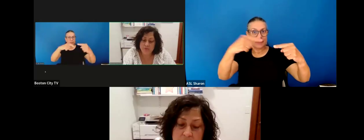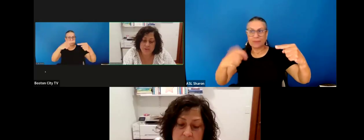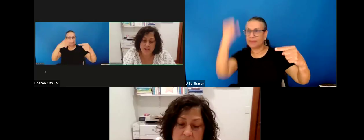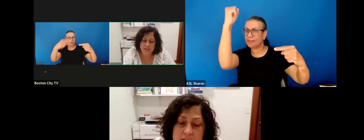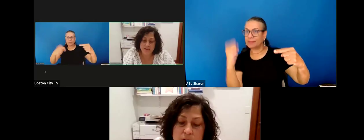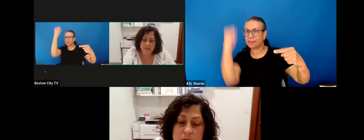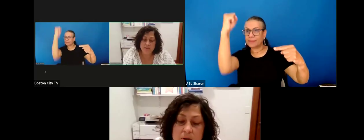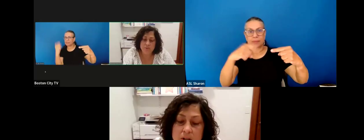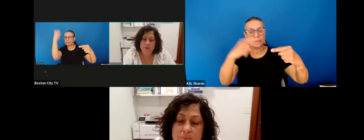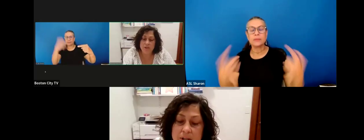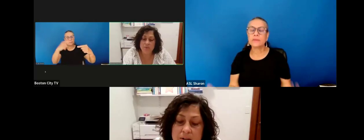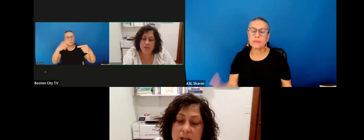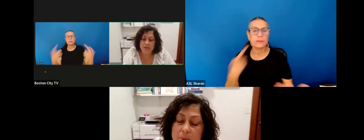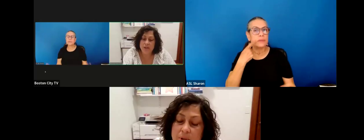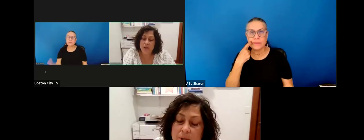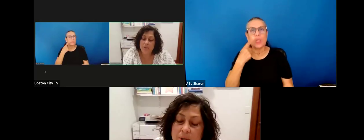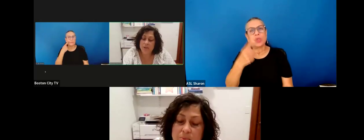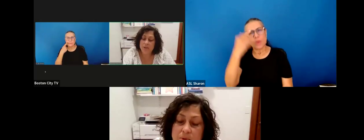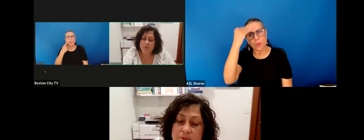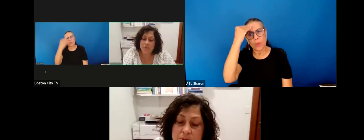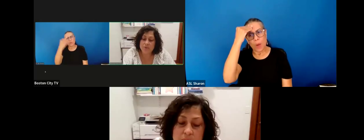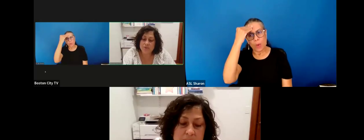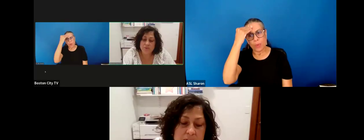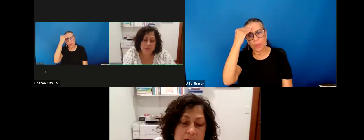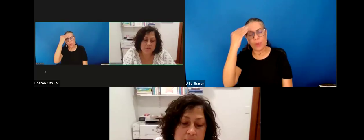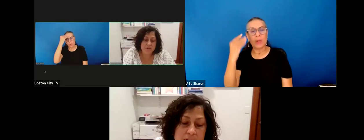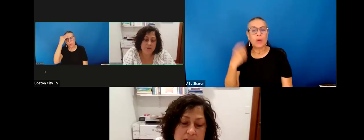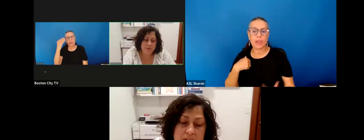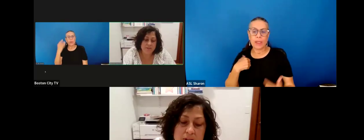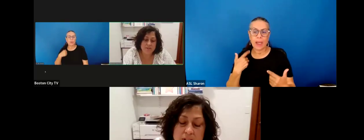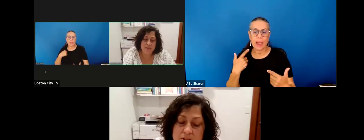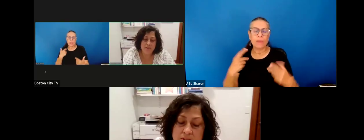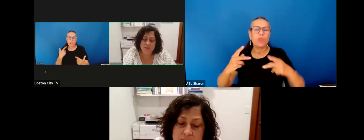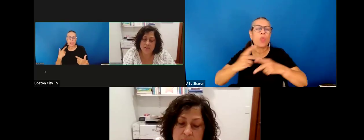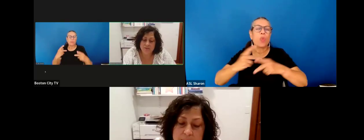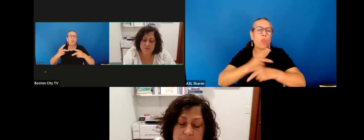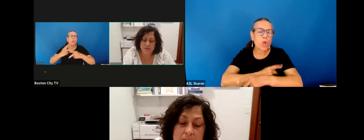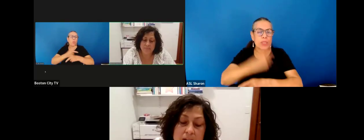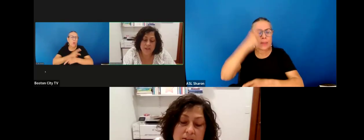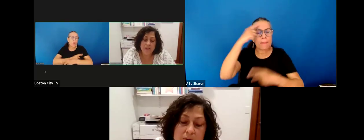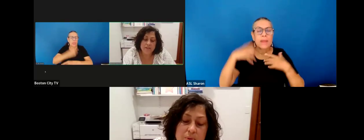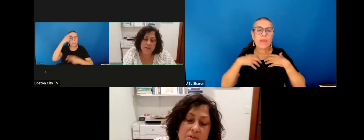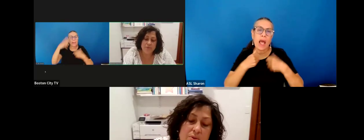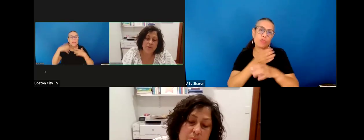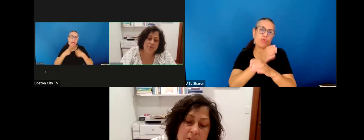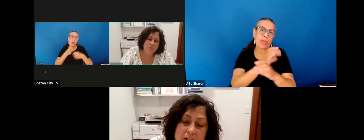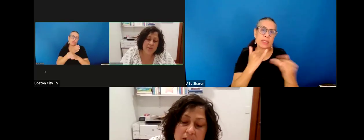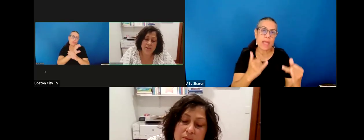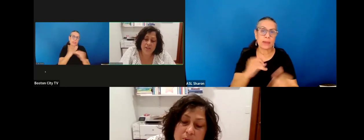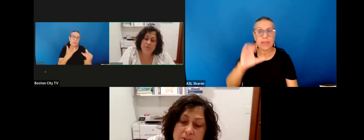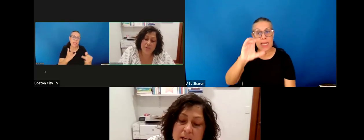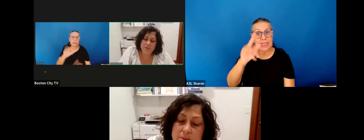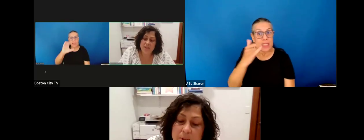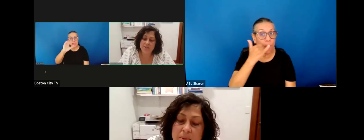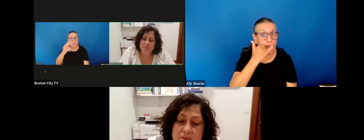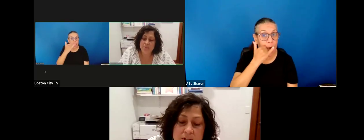be overstated. As you are all aware, we are in the worst youth mental health crisis in our nation's history. Cell phone and social media